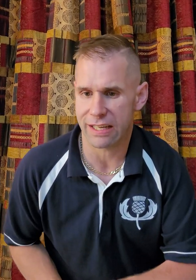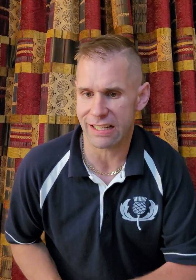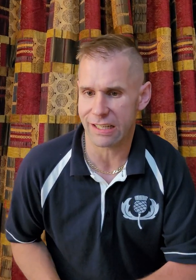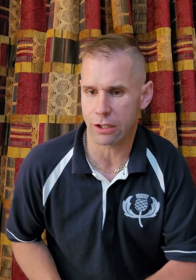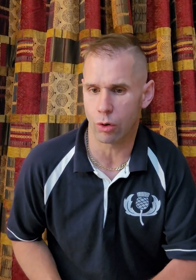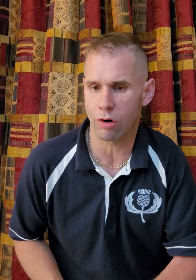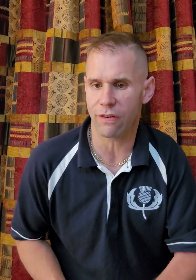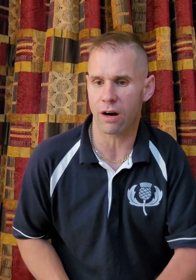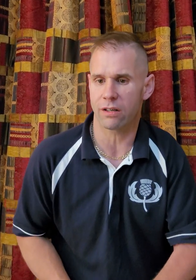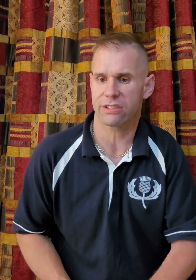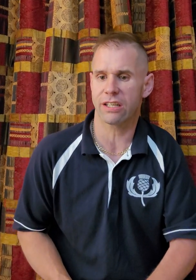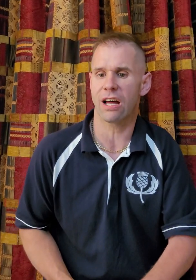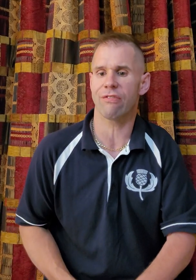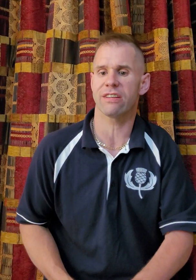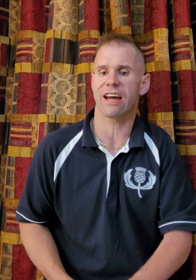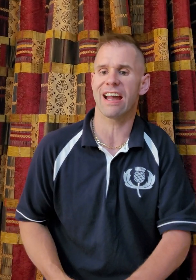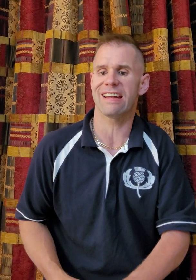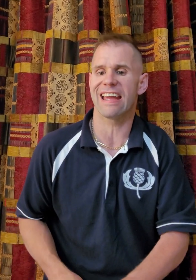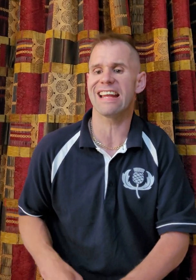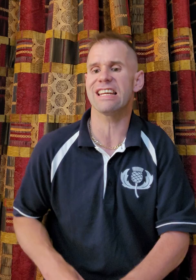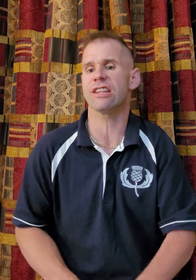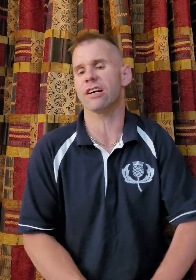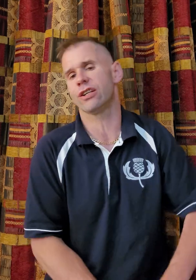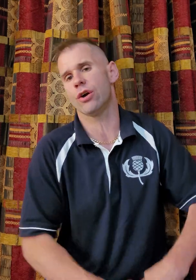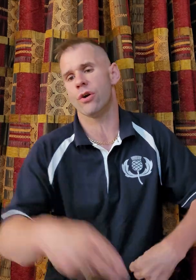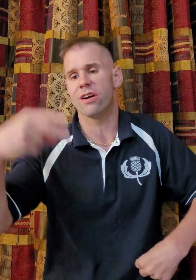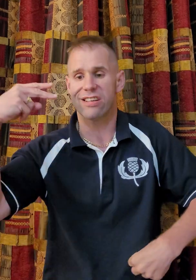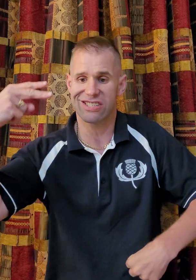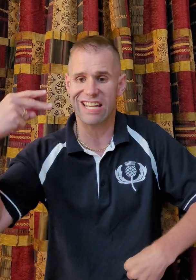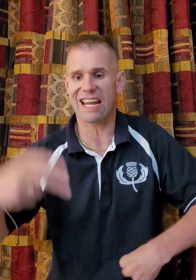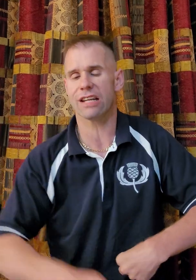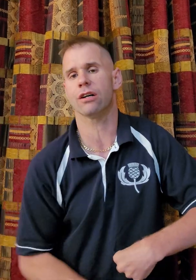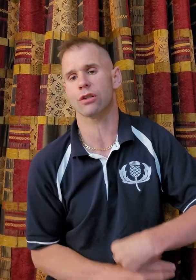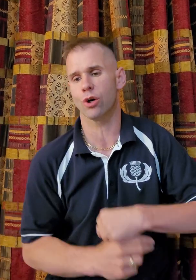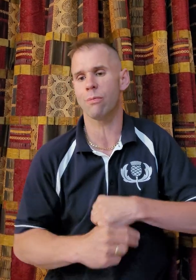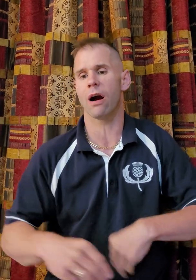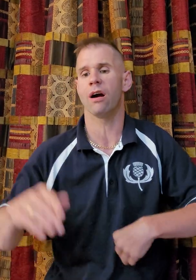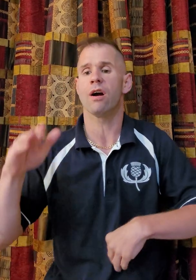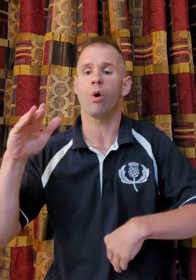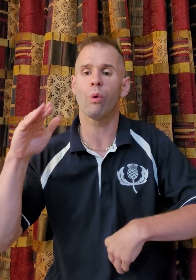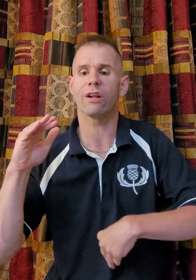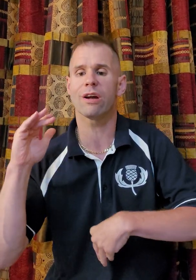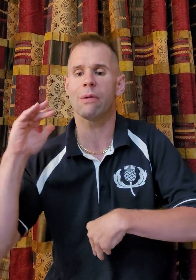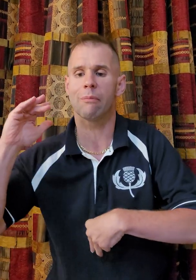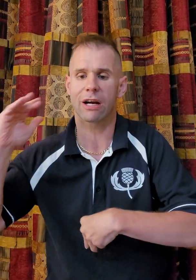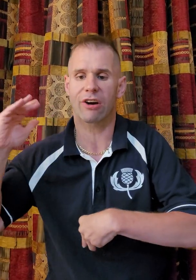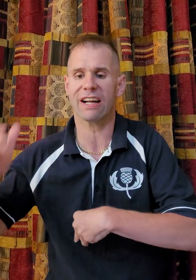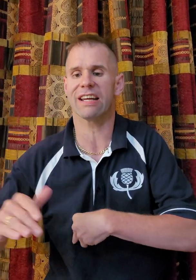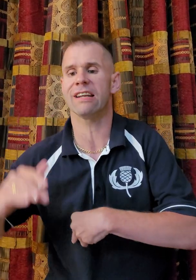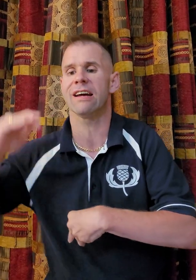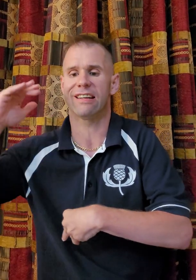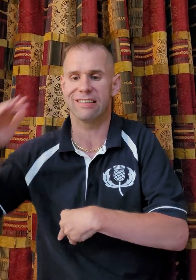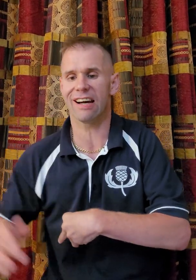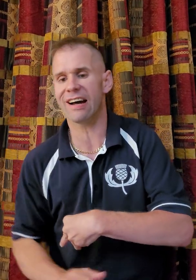Get it to over, still having to hide. 1832, 2nd October, William McCracken